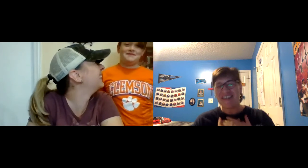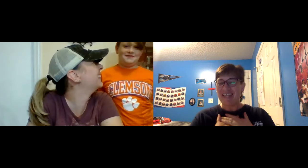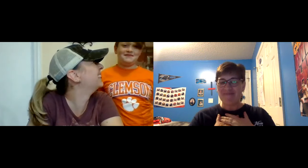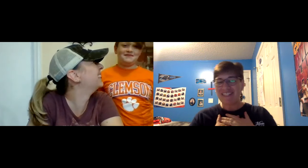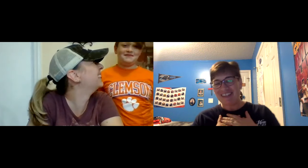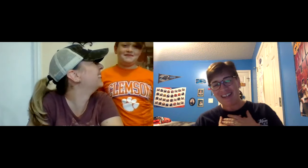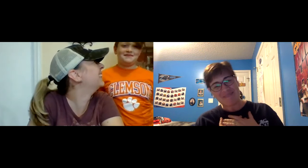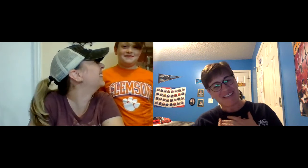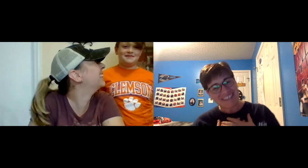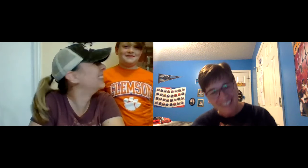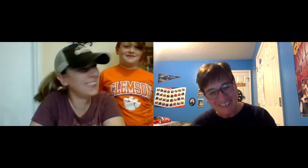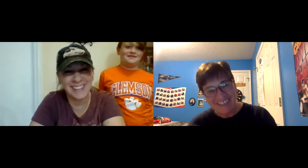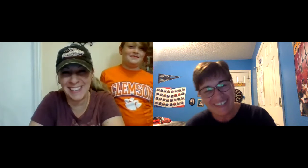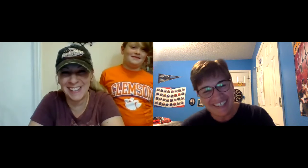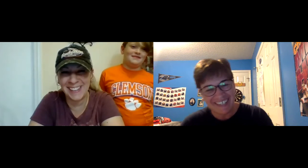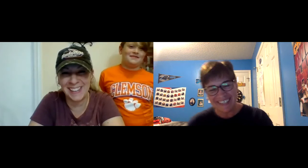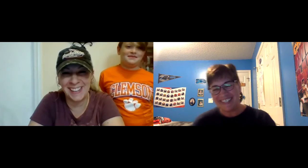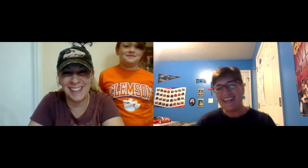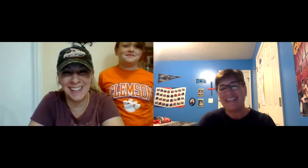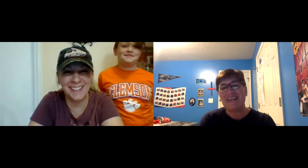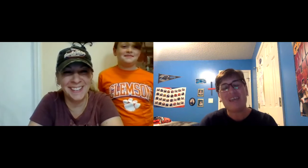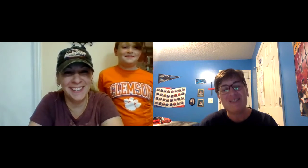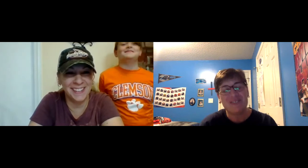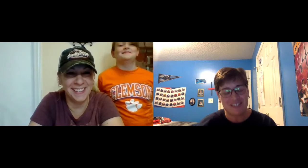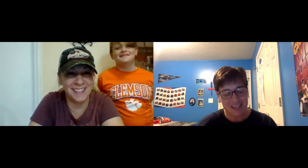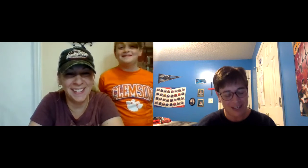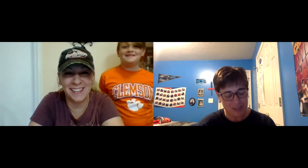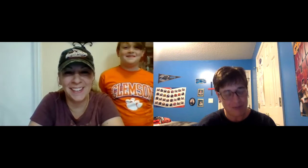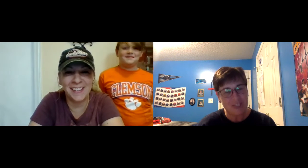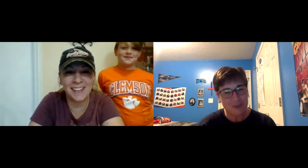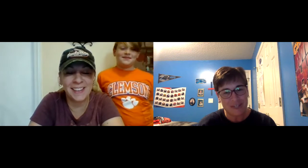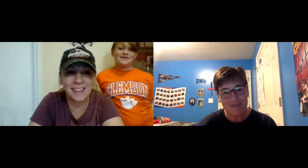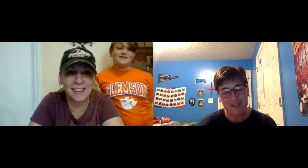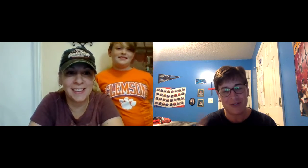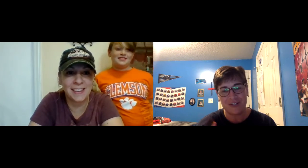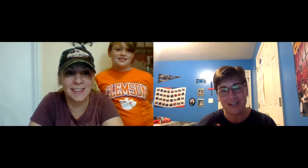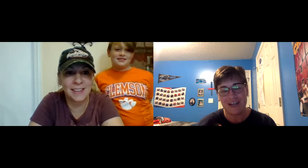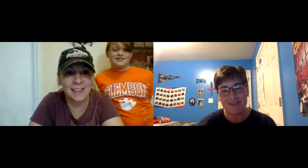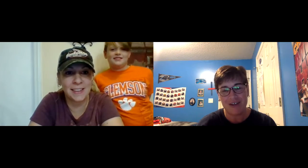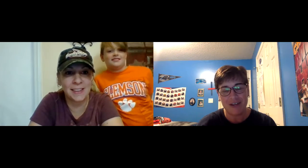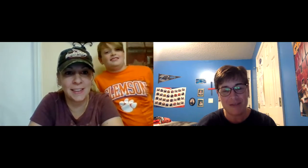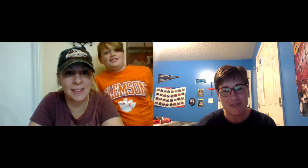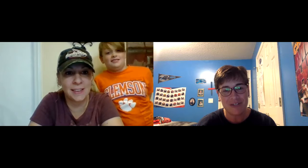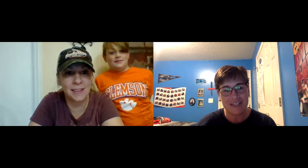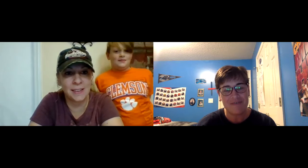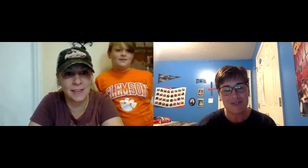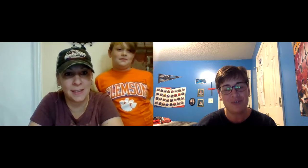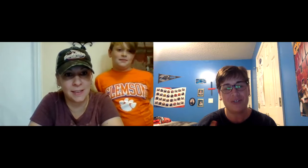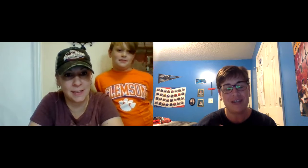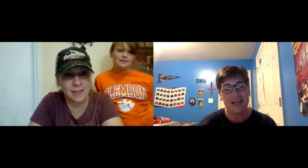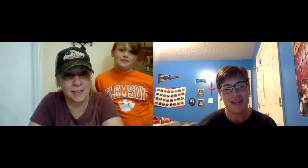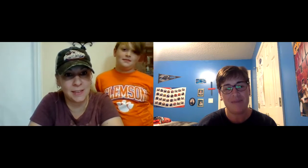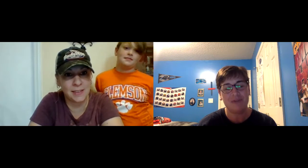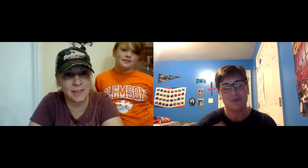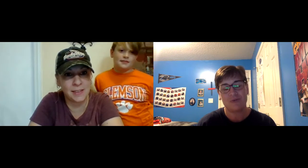Oh, that means a lot to me. Thank you. Yeah, I used to teach preschool deaf children. I've taught elementary deaf